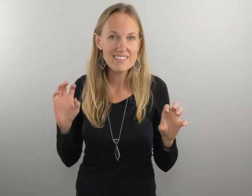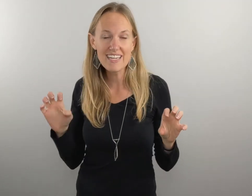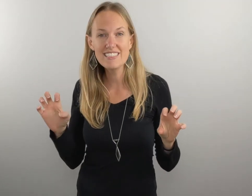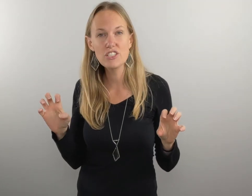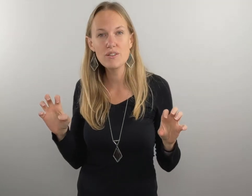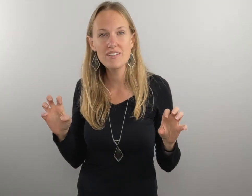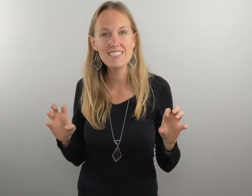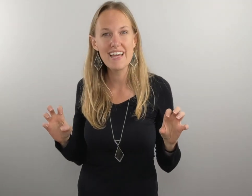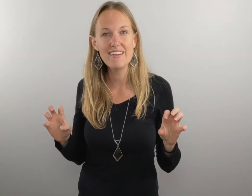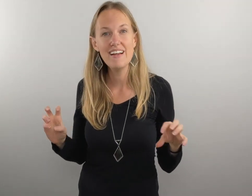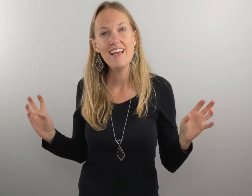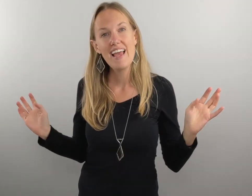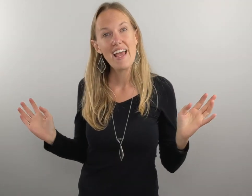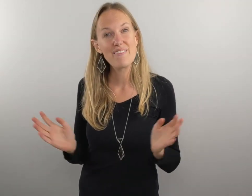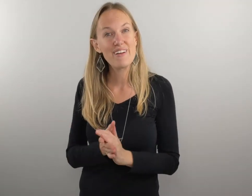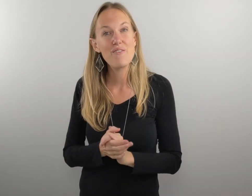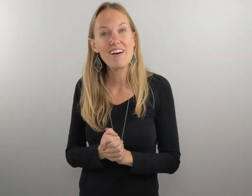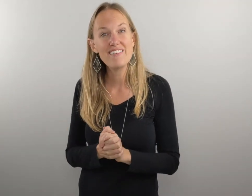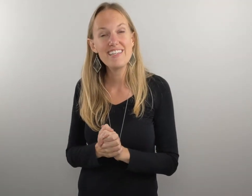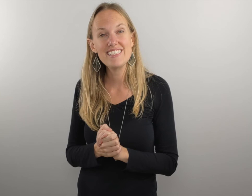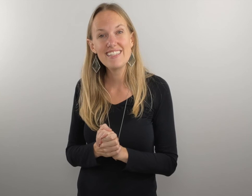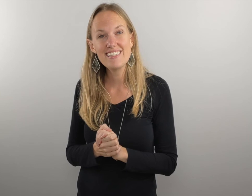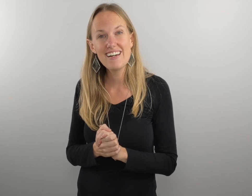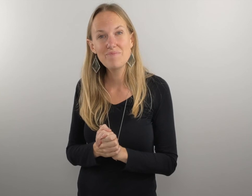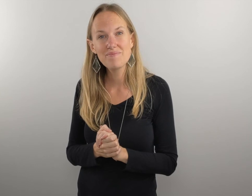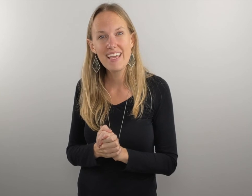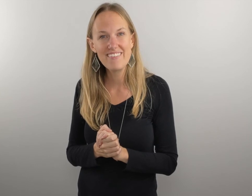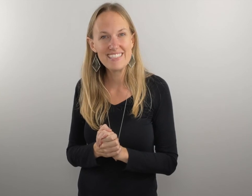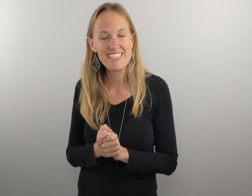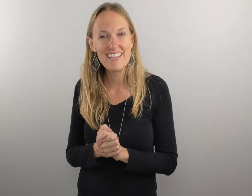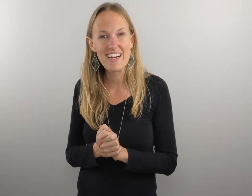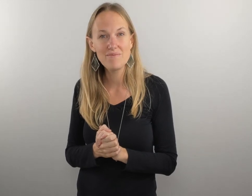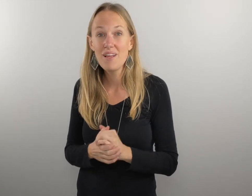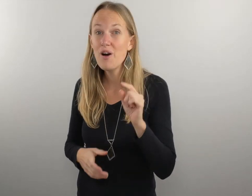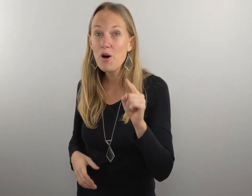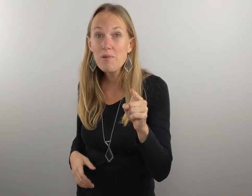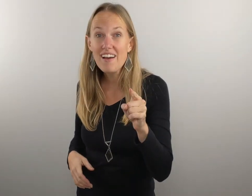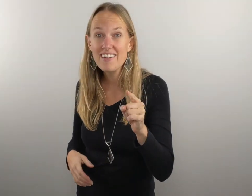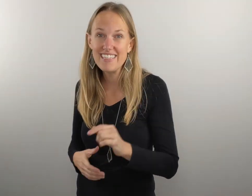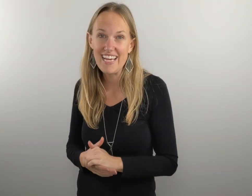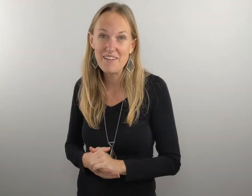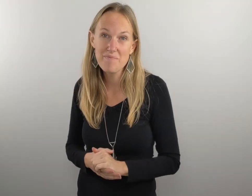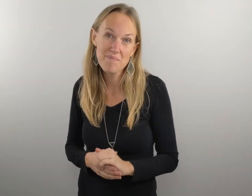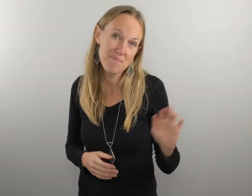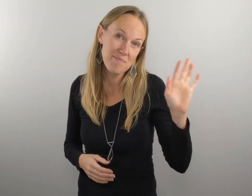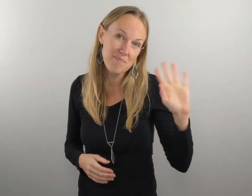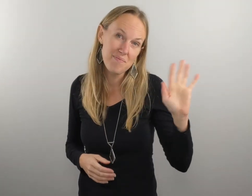second tutorial together, and we're going to walk through the entire song. Can't wait to see you there. Hope you're having a great day.